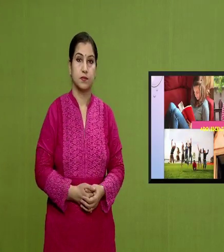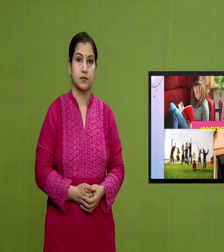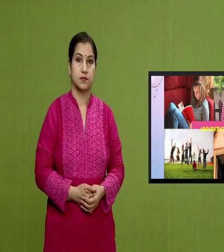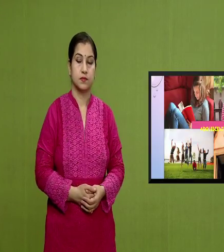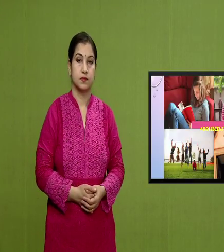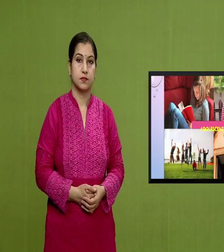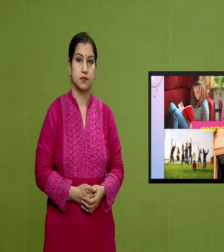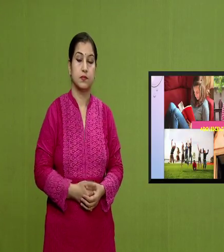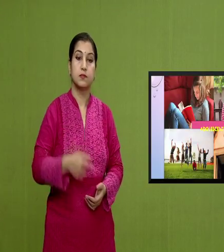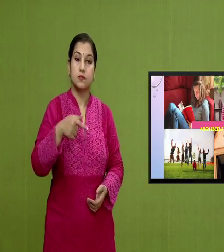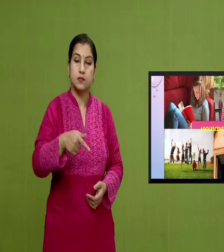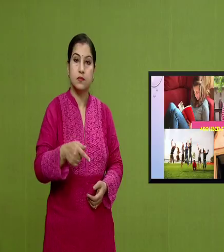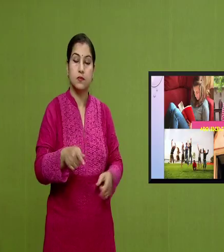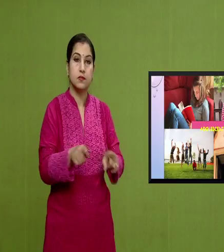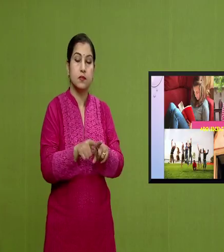With passage of time,